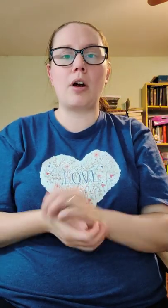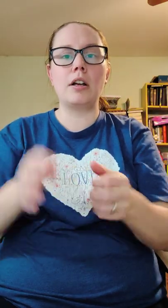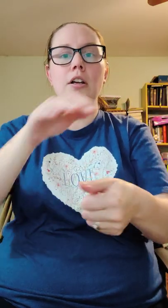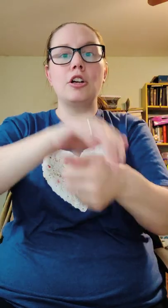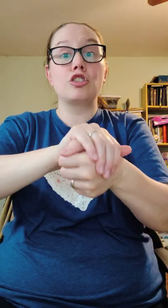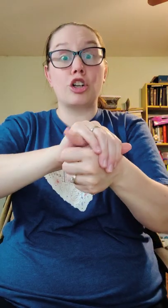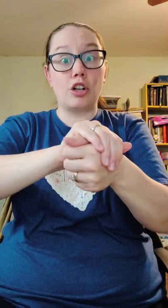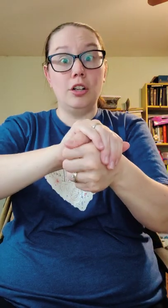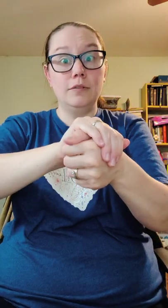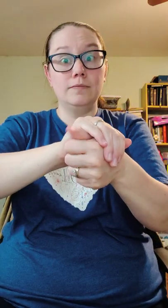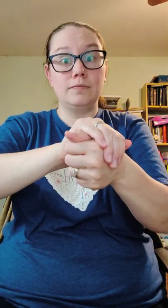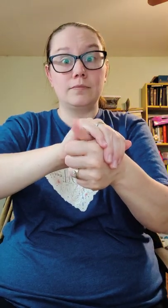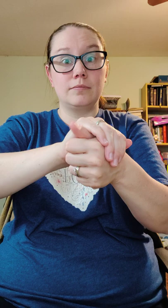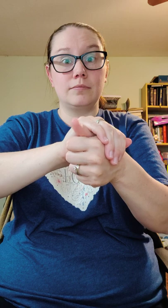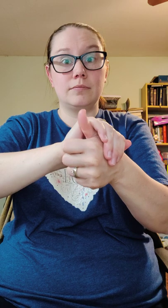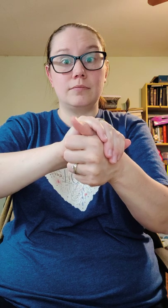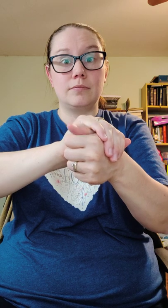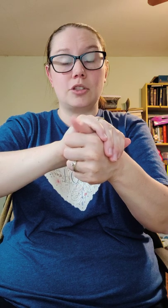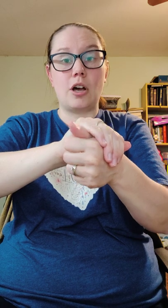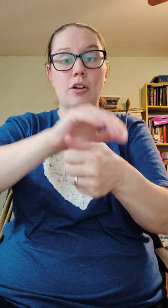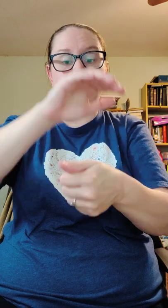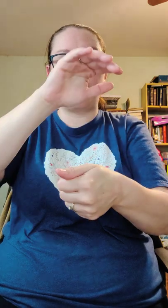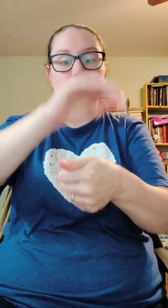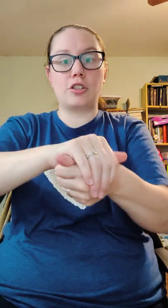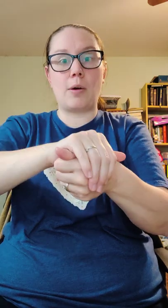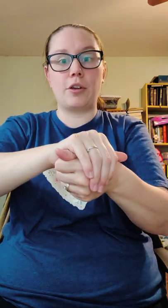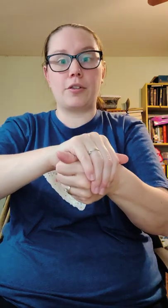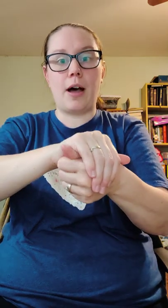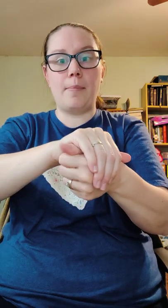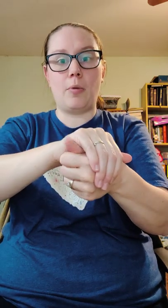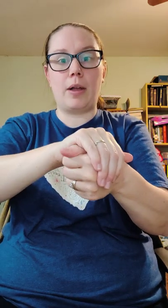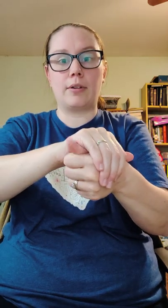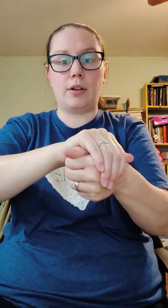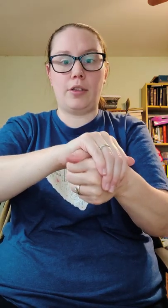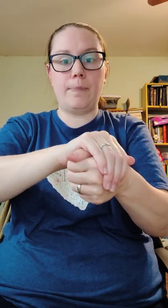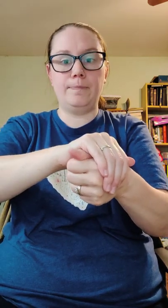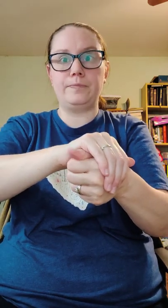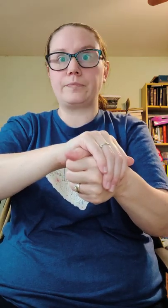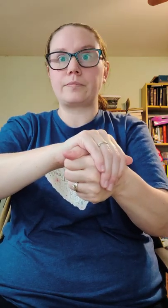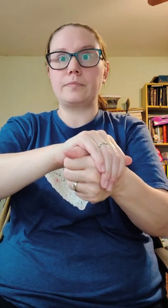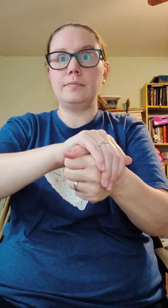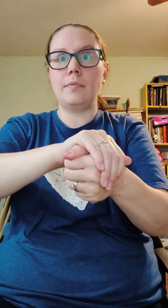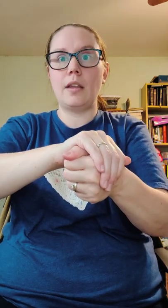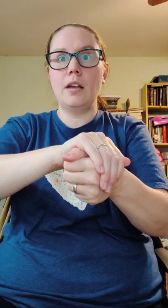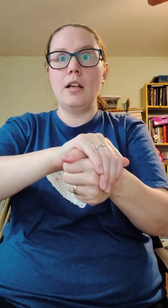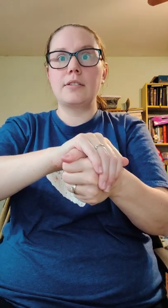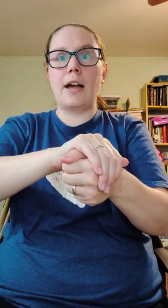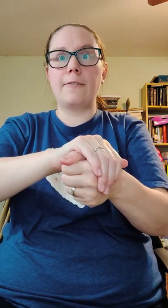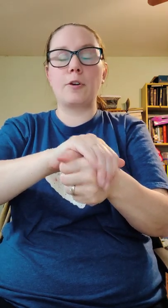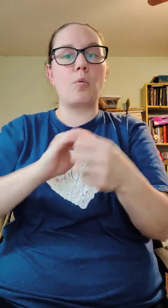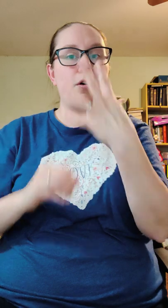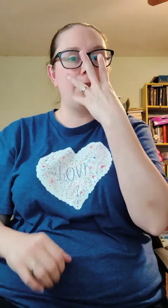more. Turtle. So, you're going to cover the shell with your thumb and wiggle your thumb. Sign for wolf.